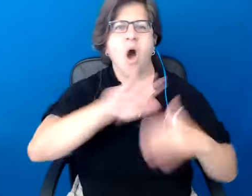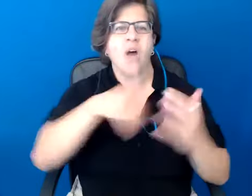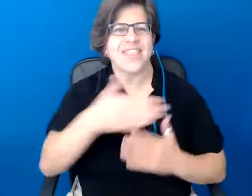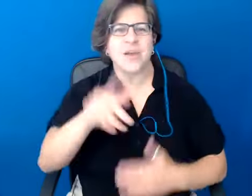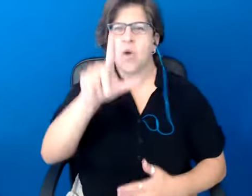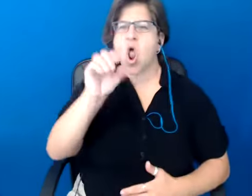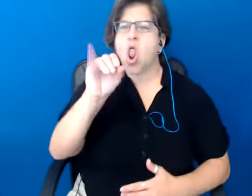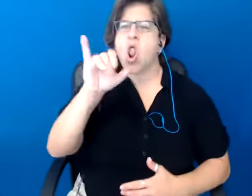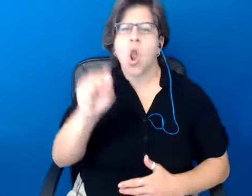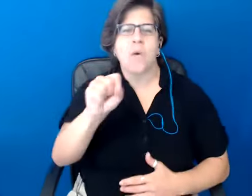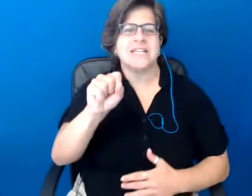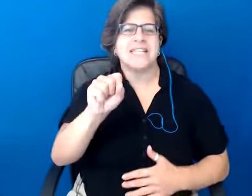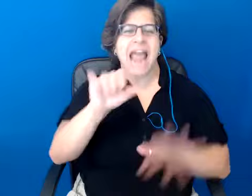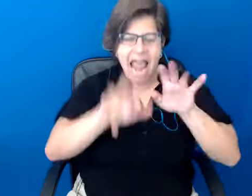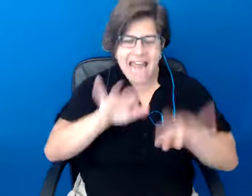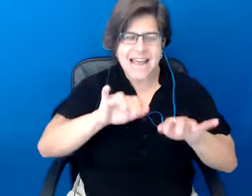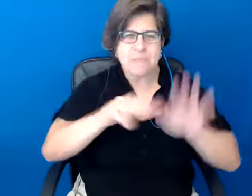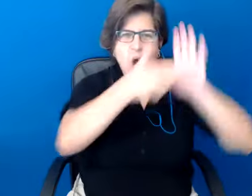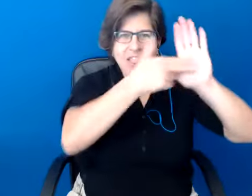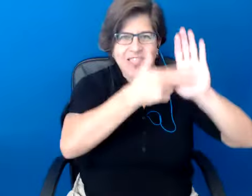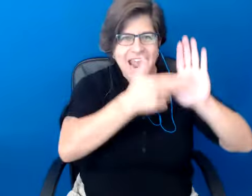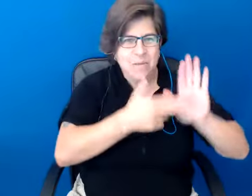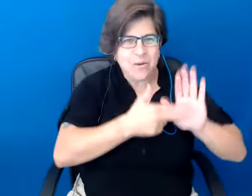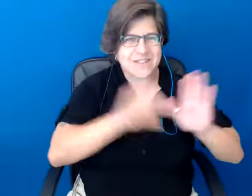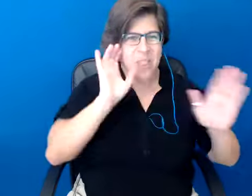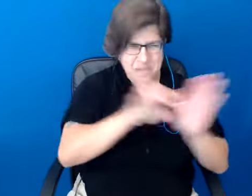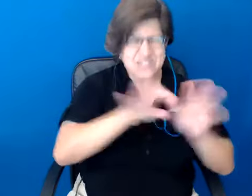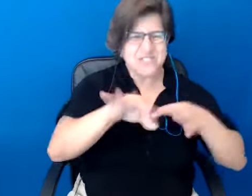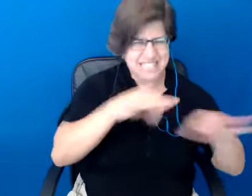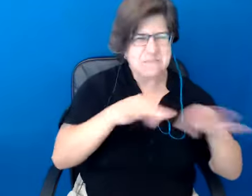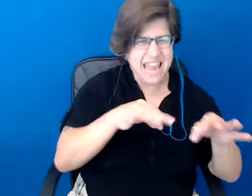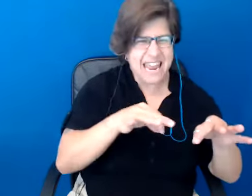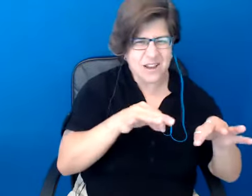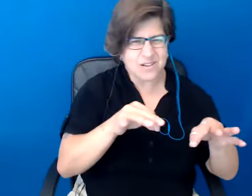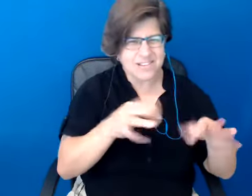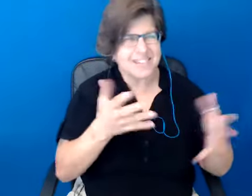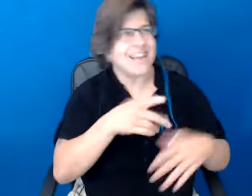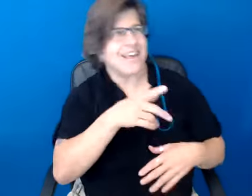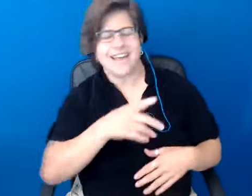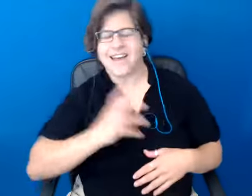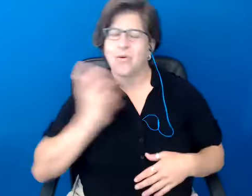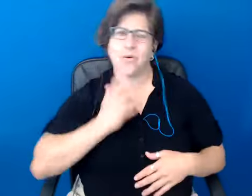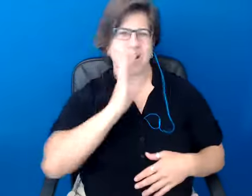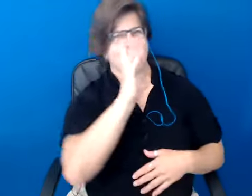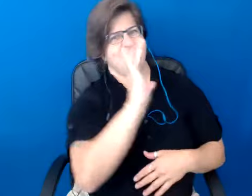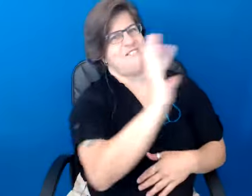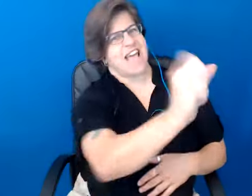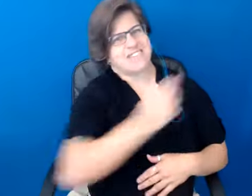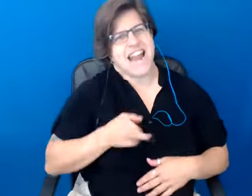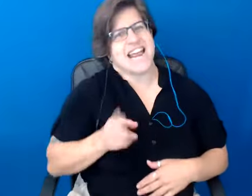All of the different things that I was in that upstairs area where Lois had typed all the little labels on the pictures to explain to you what